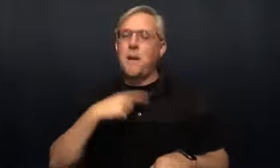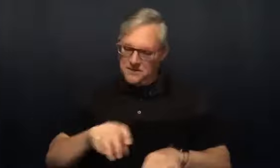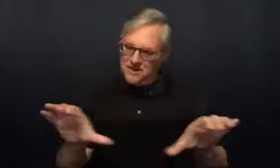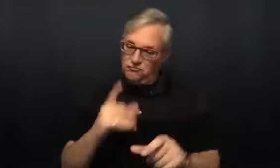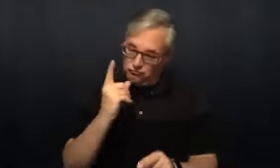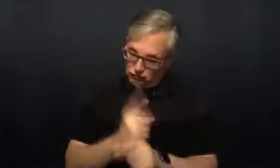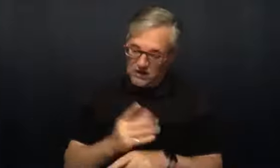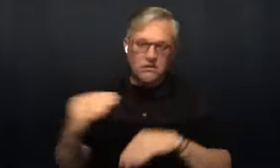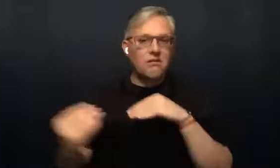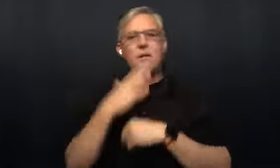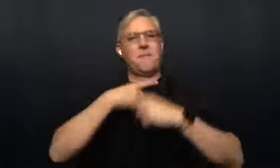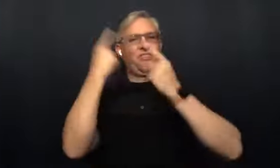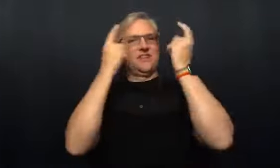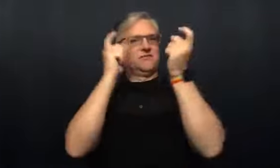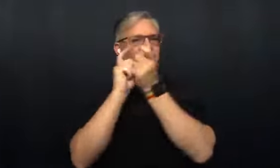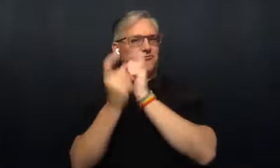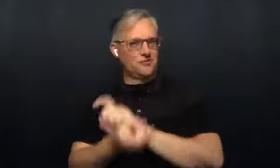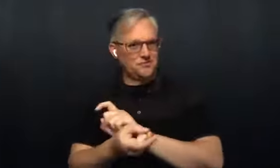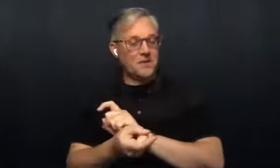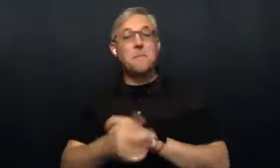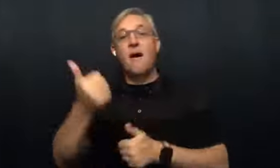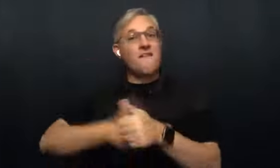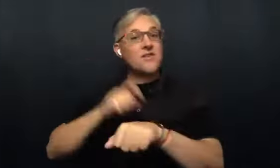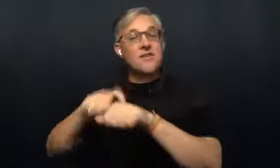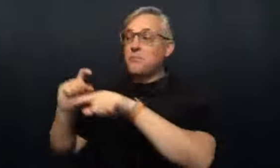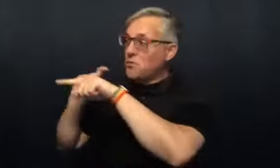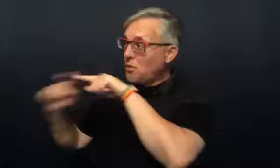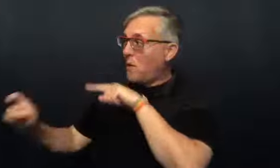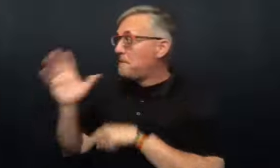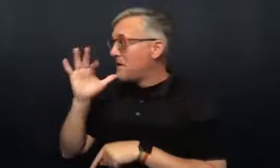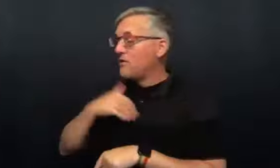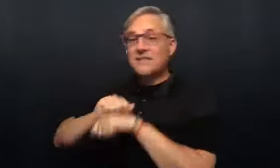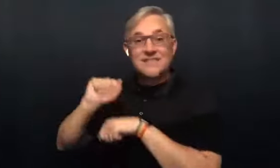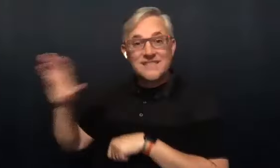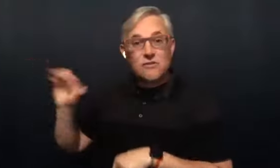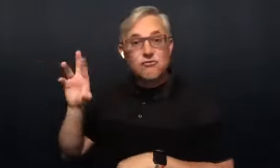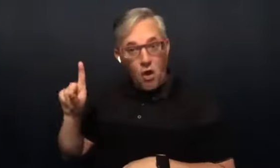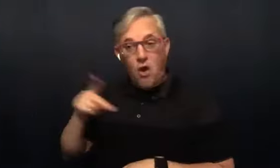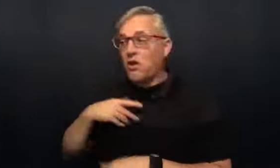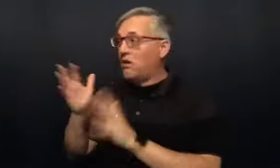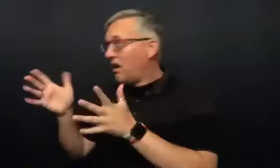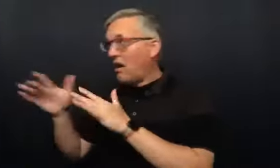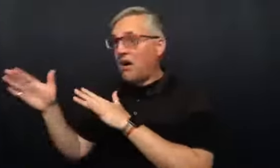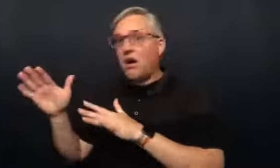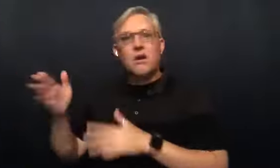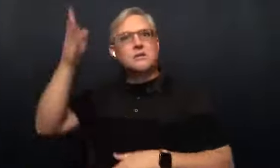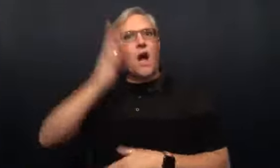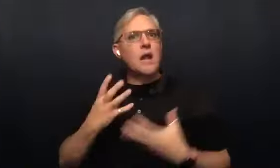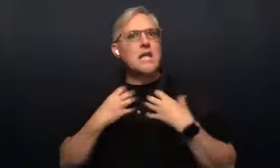that I invested in that relationship, God was healing from me on the inside out. And why is that? It came down to, do I want to be